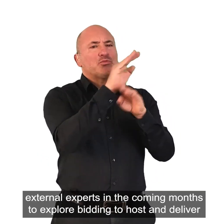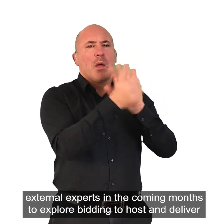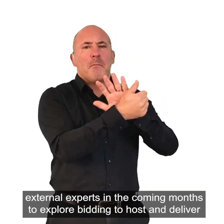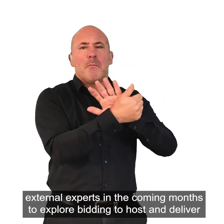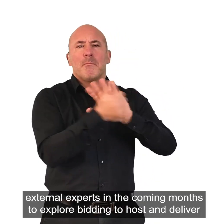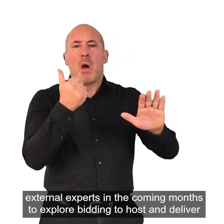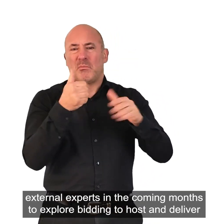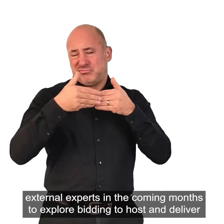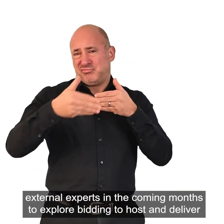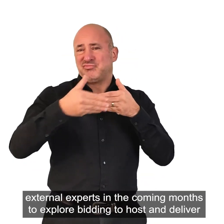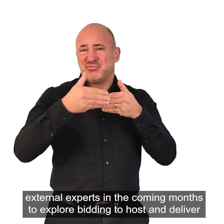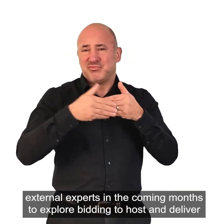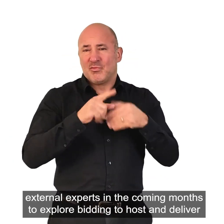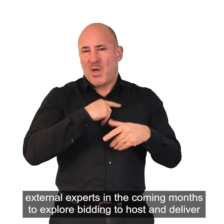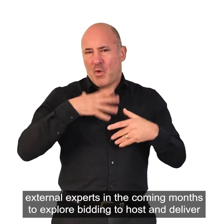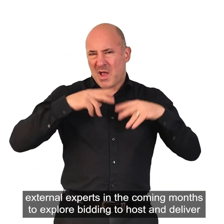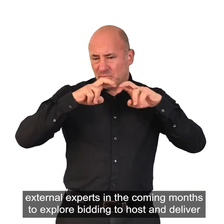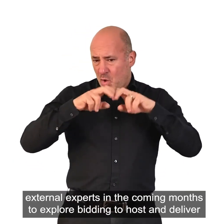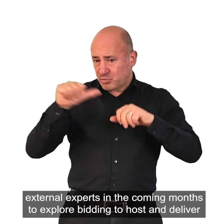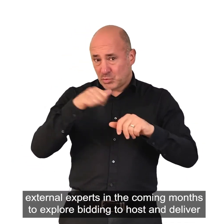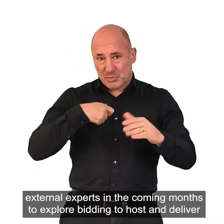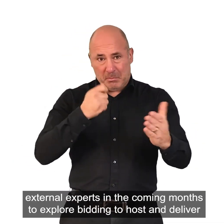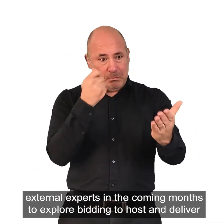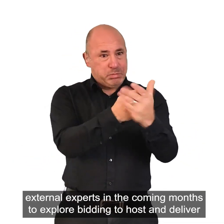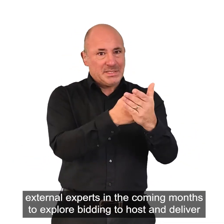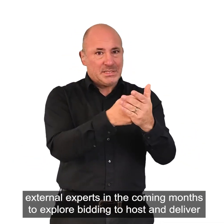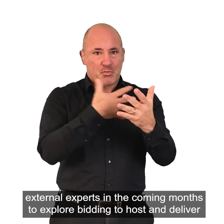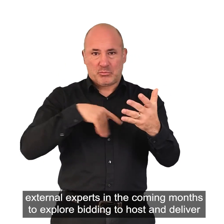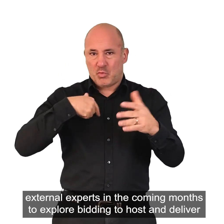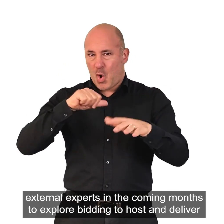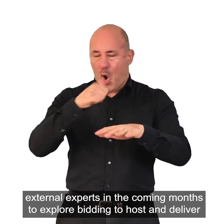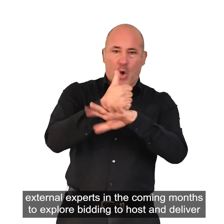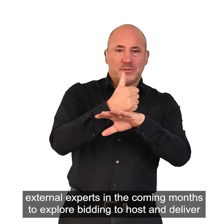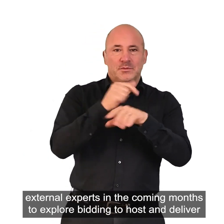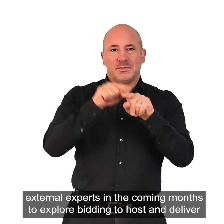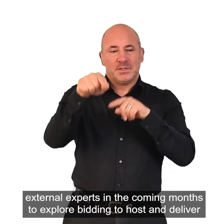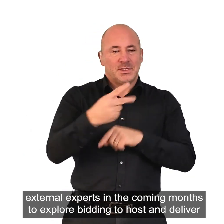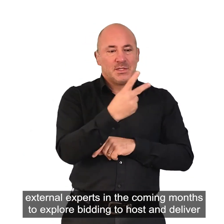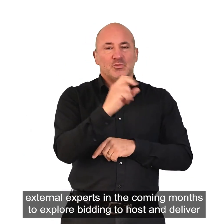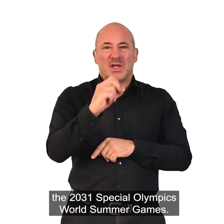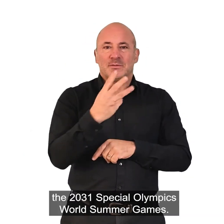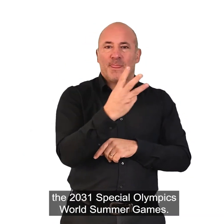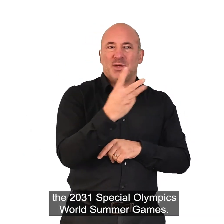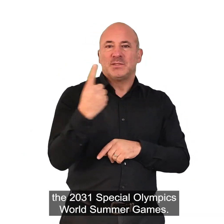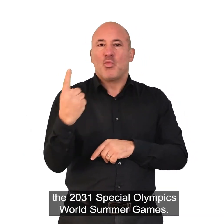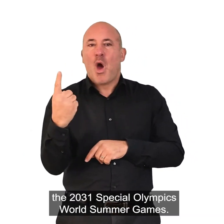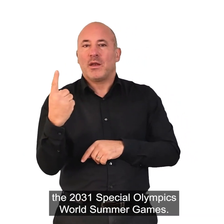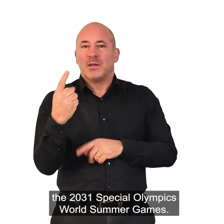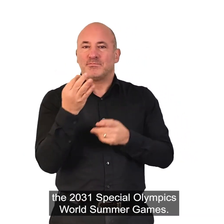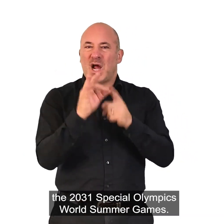external experts in the coming months to explore bidding to host and deliver the 2031 Special